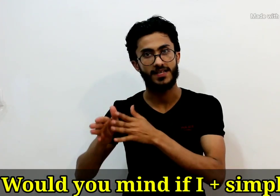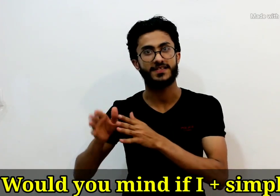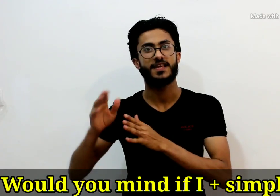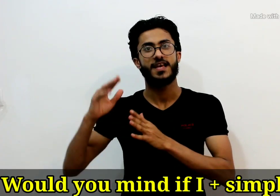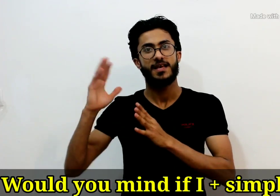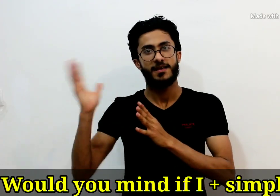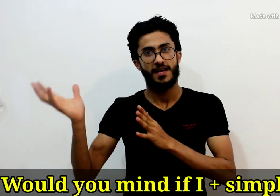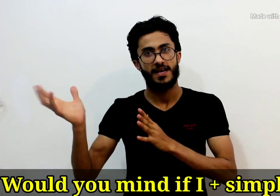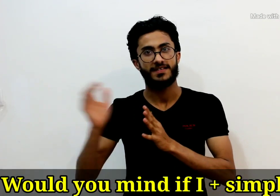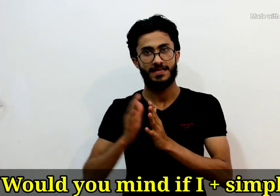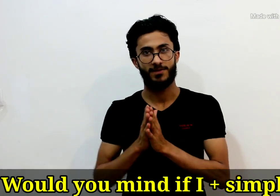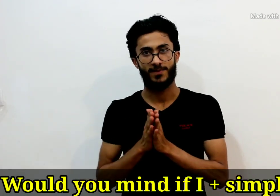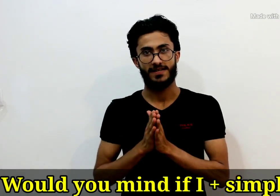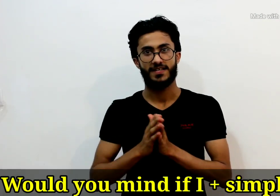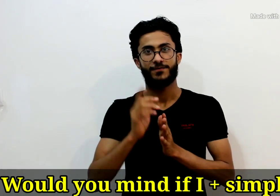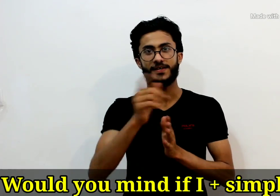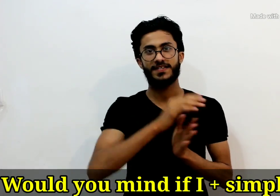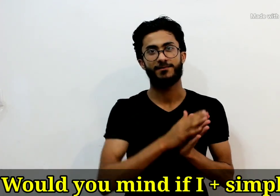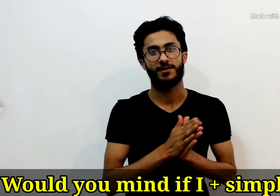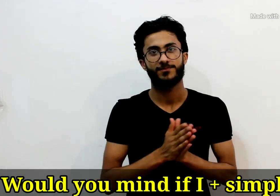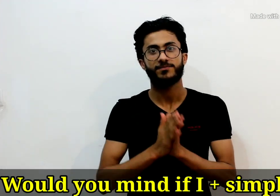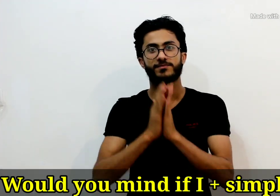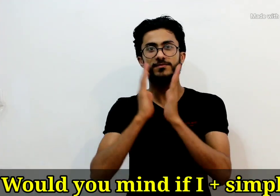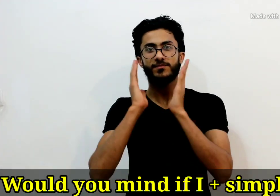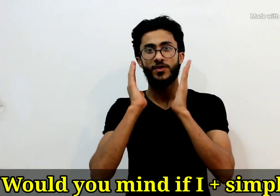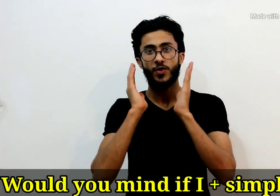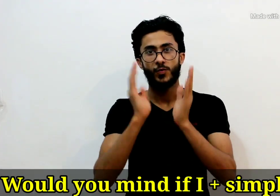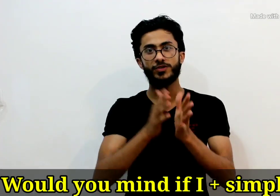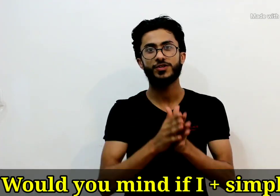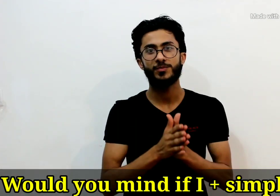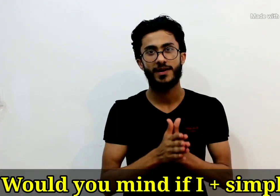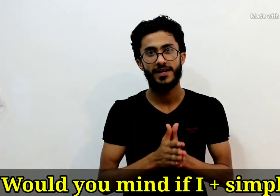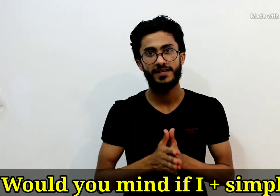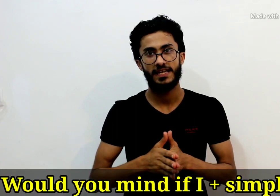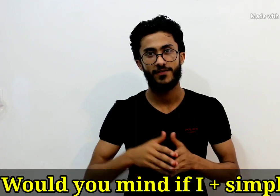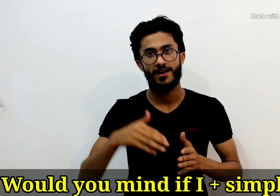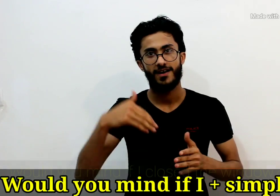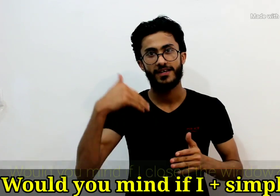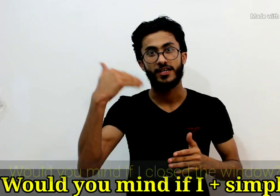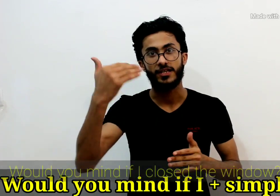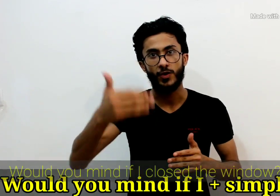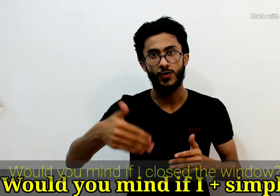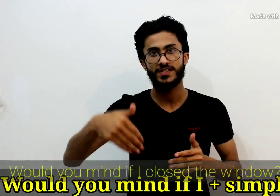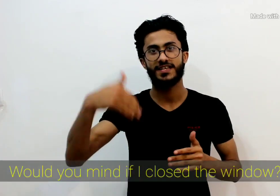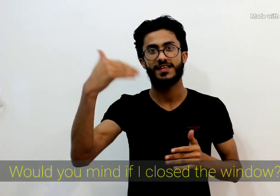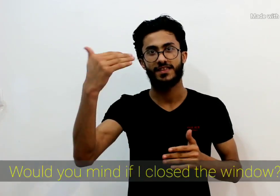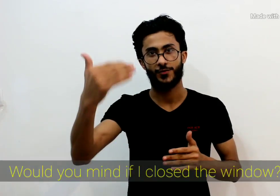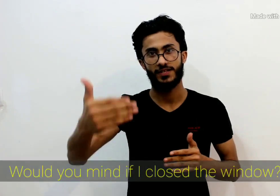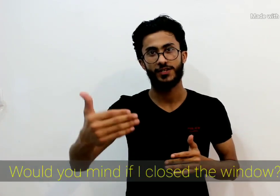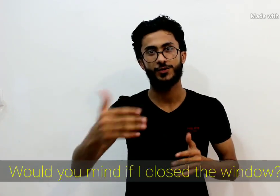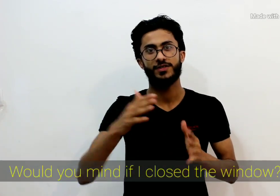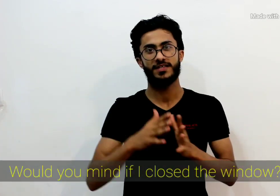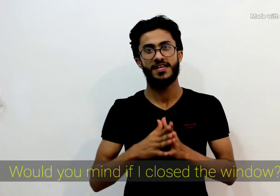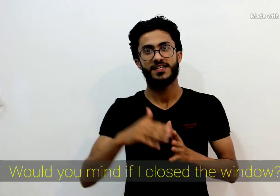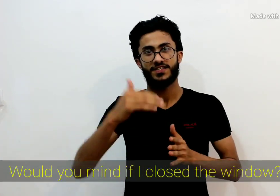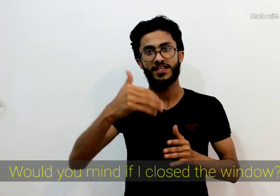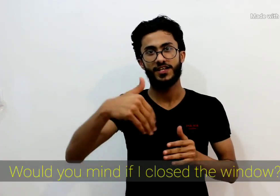plus symbol bus. For example, would you mind if I closed the window? See here,